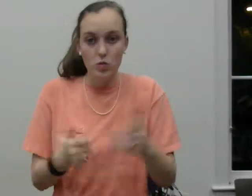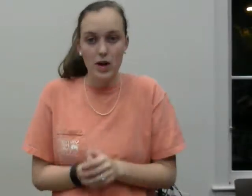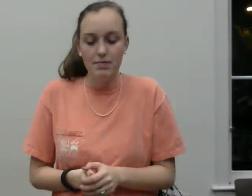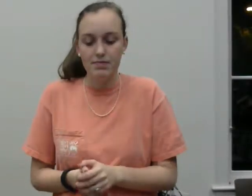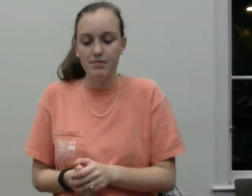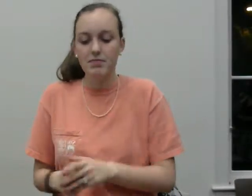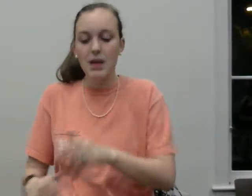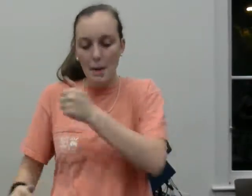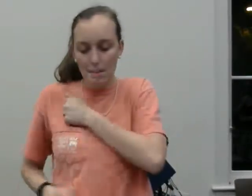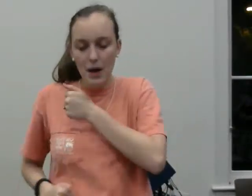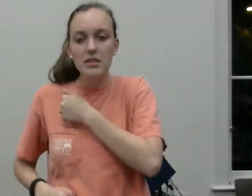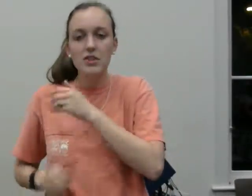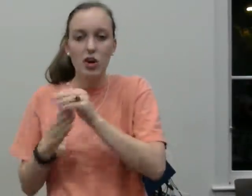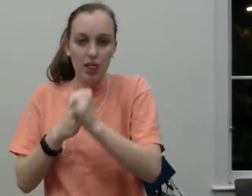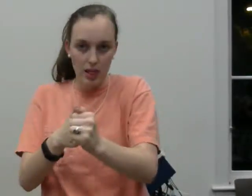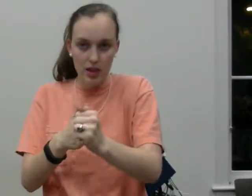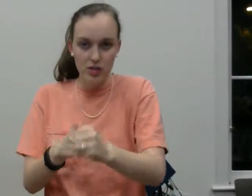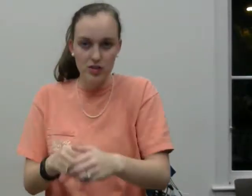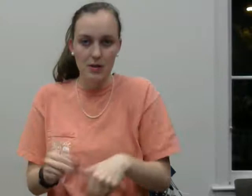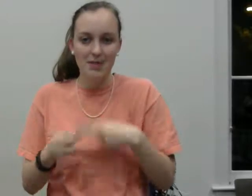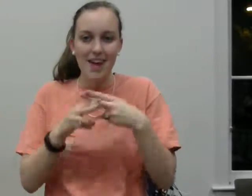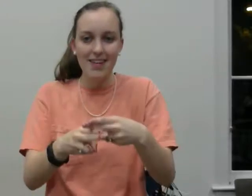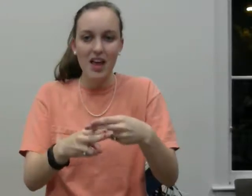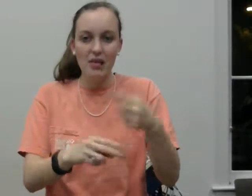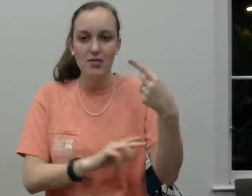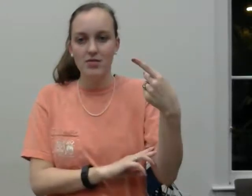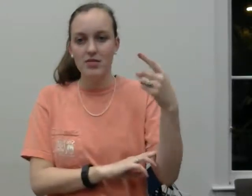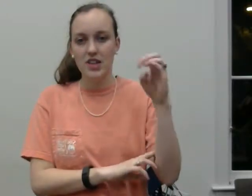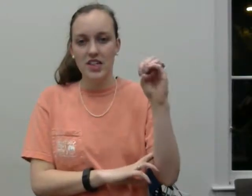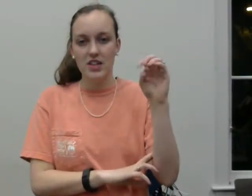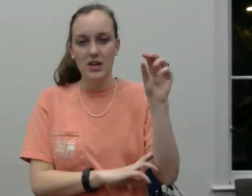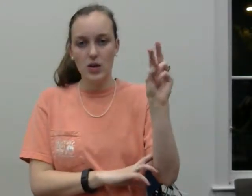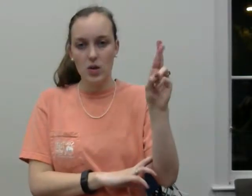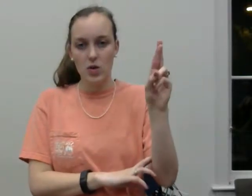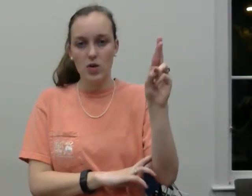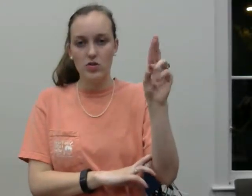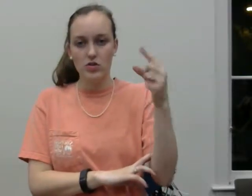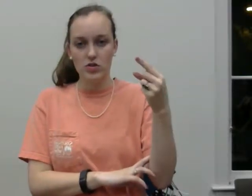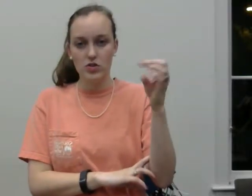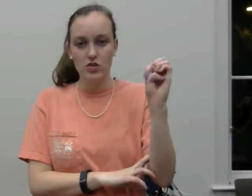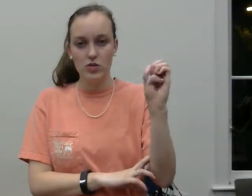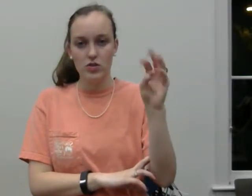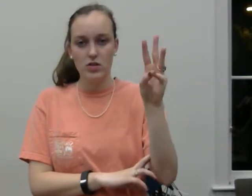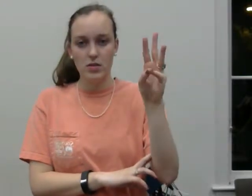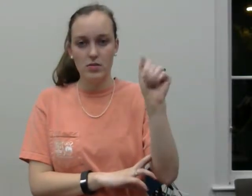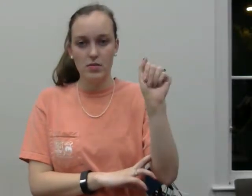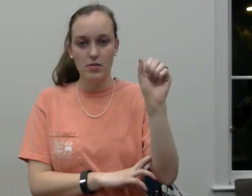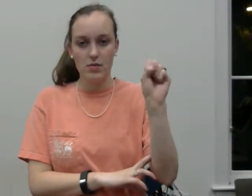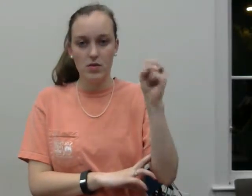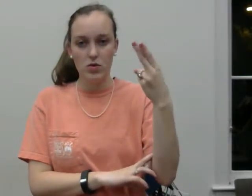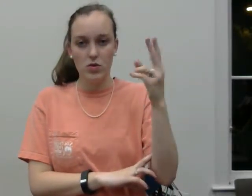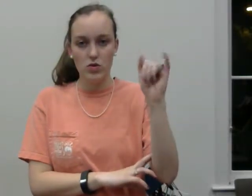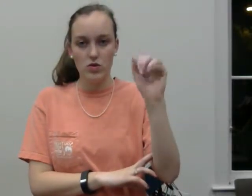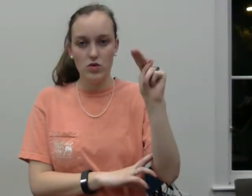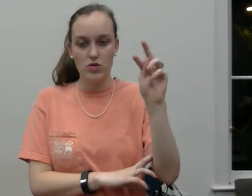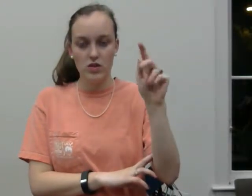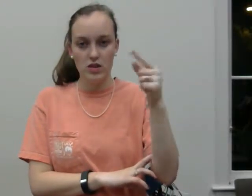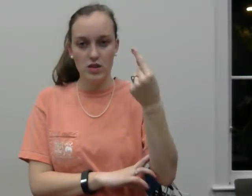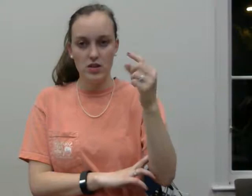We've talked a lot about George Washington. He is one of many great American military commanders. But another one of the strengths of the American Army, of